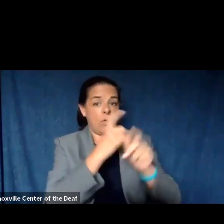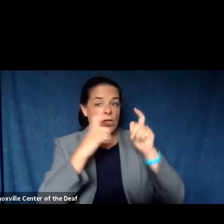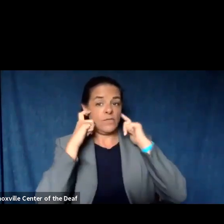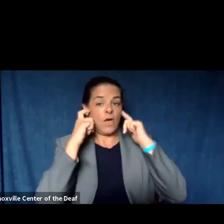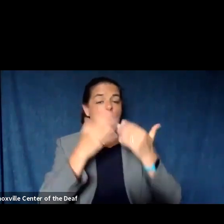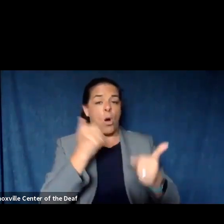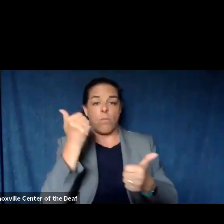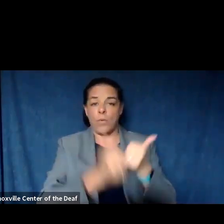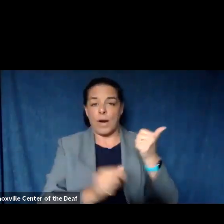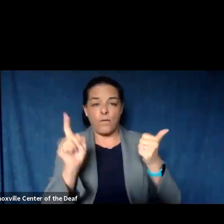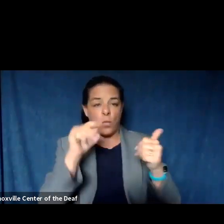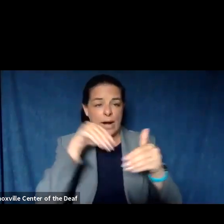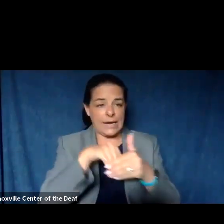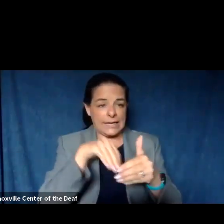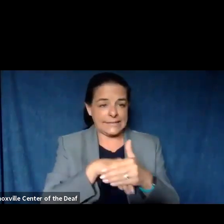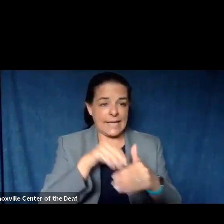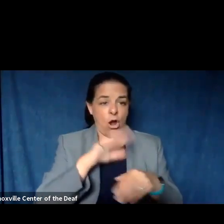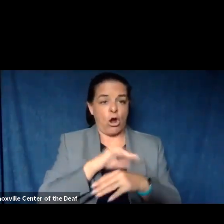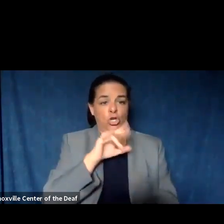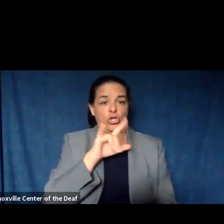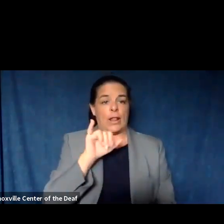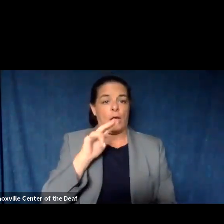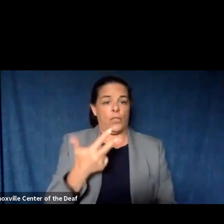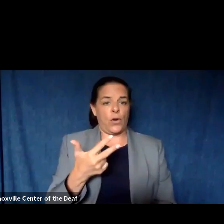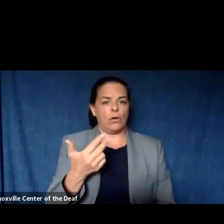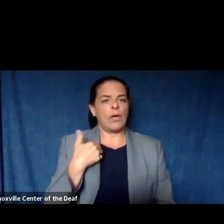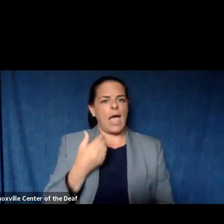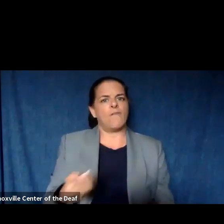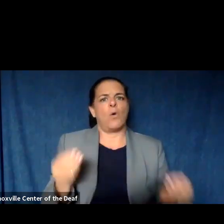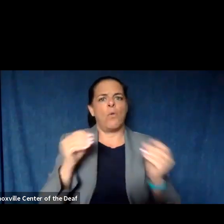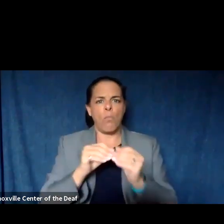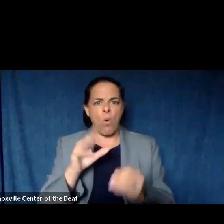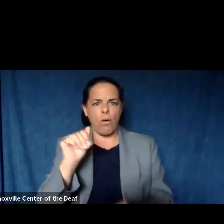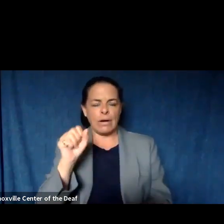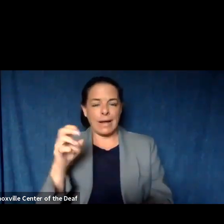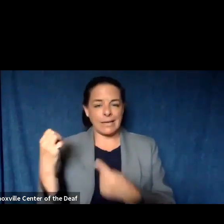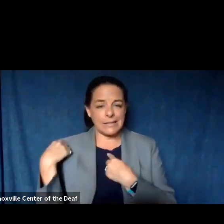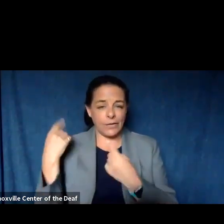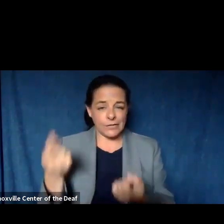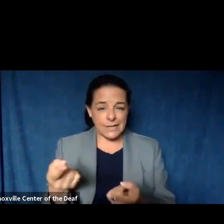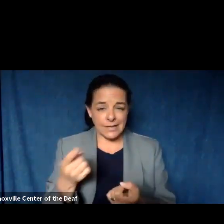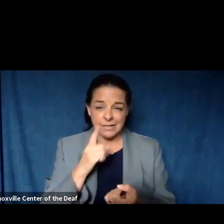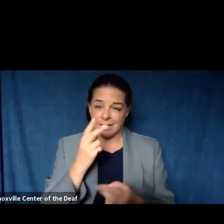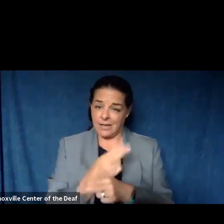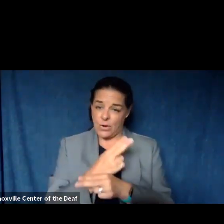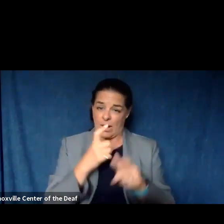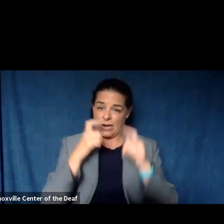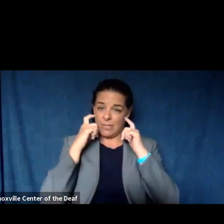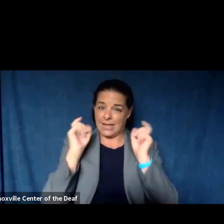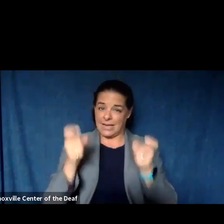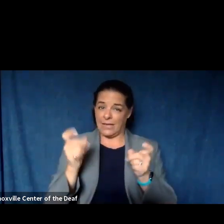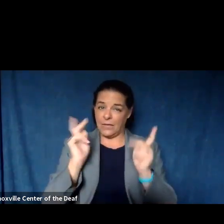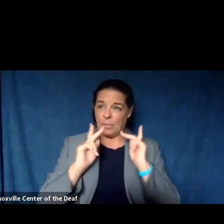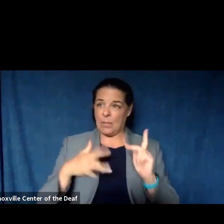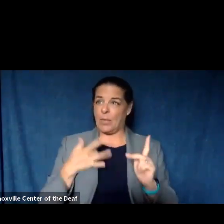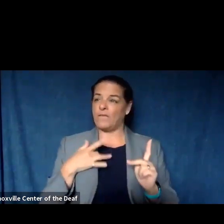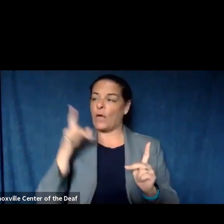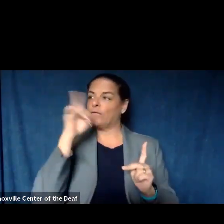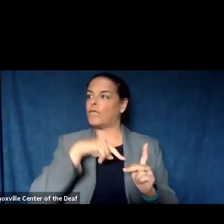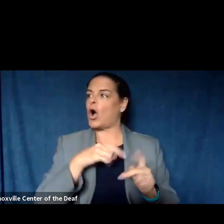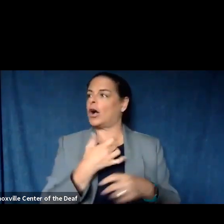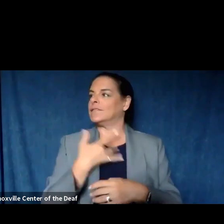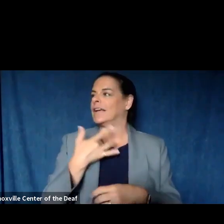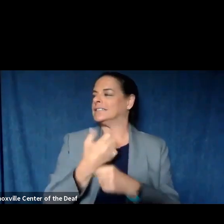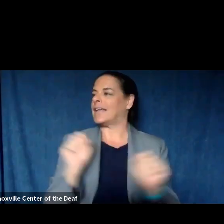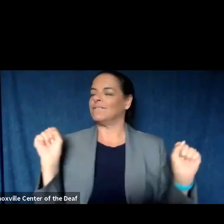indoor public spaces on July 3rd. We've had an increase in cases ever since. Are wearing masks giving people a false sense of security?